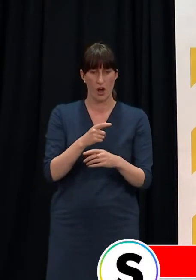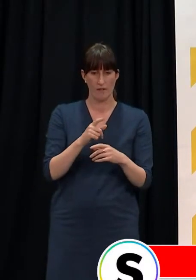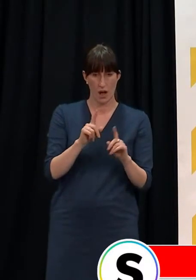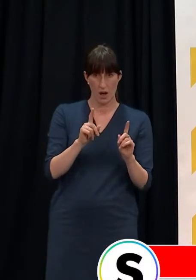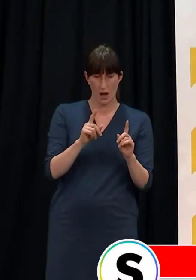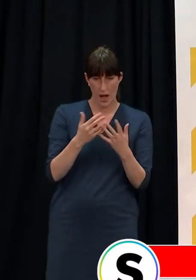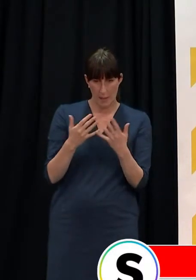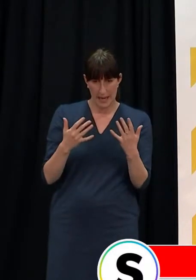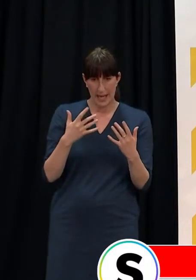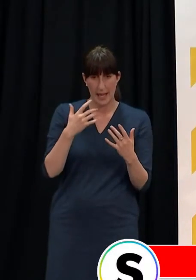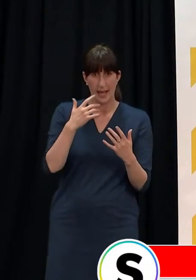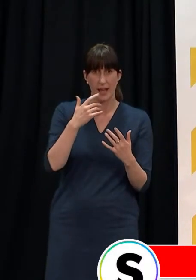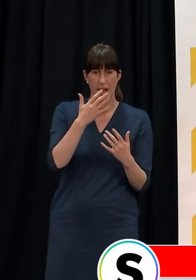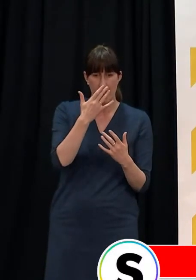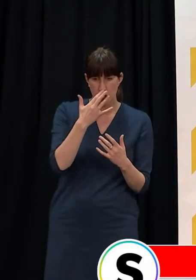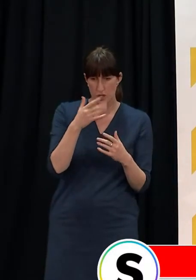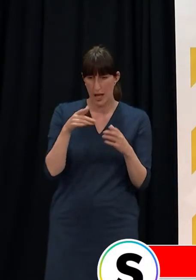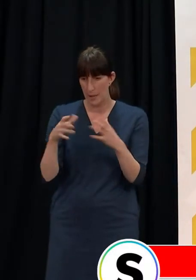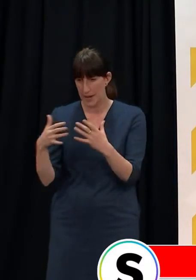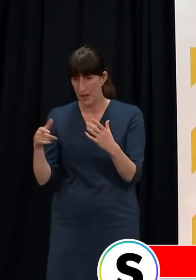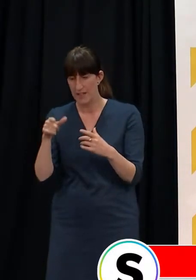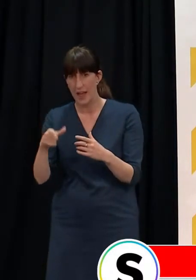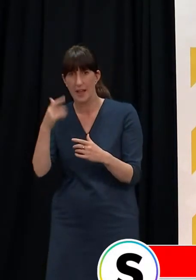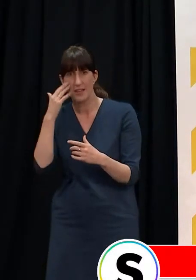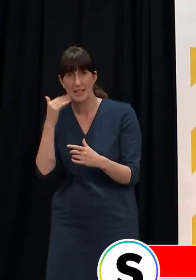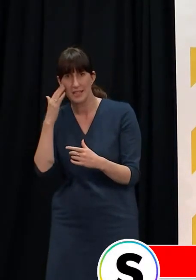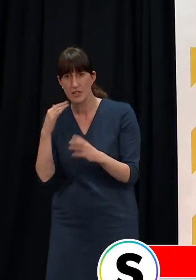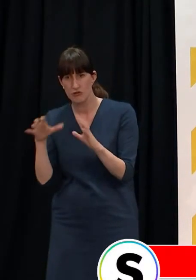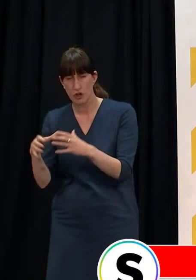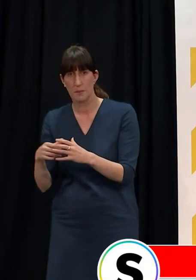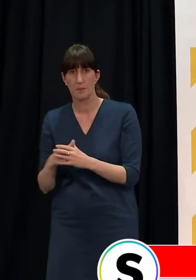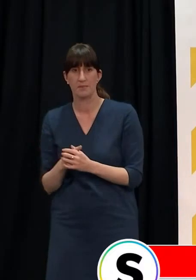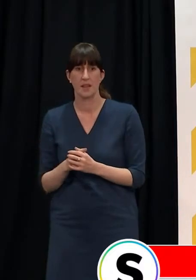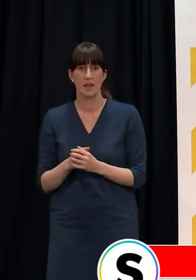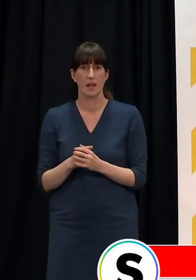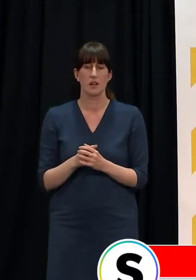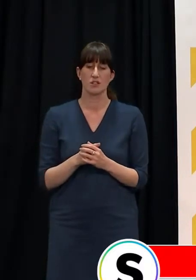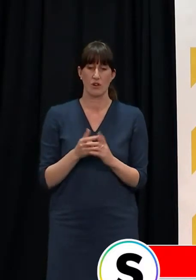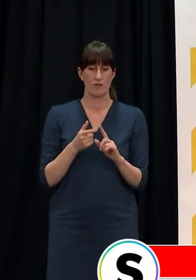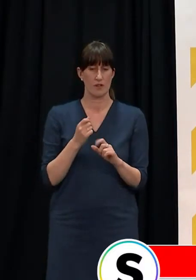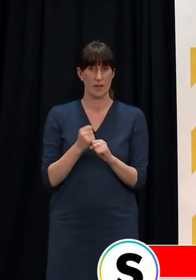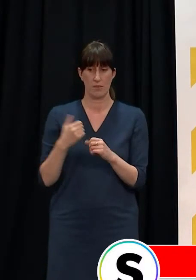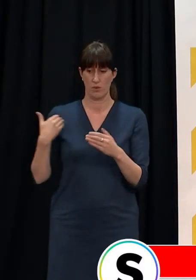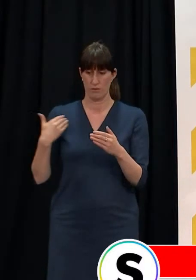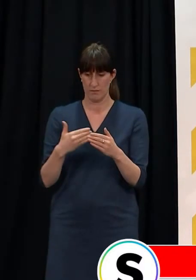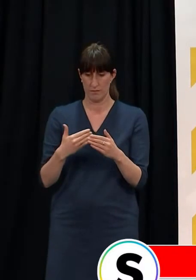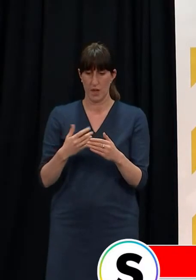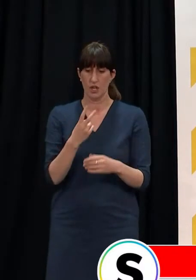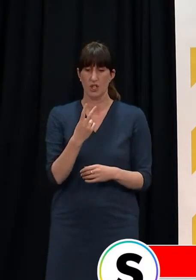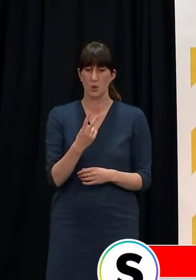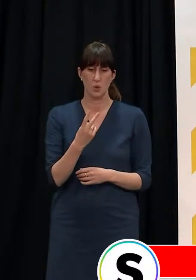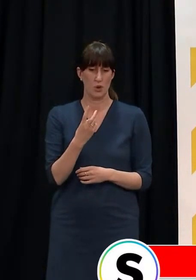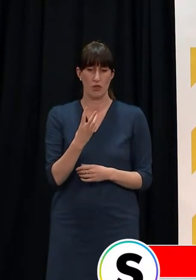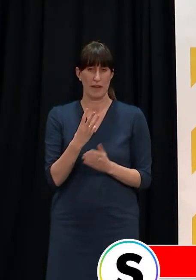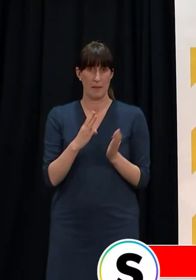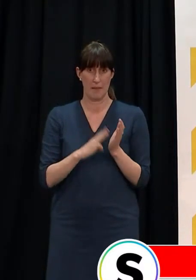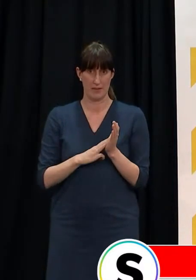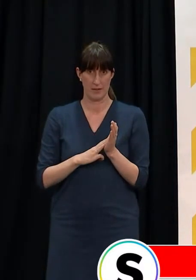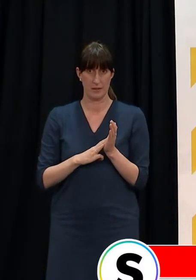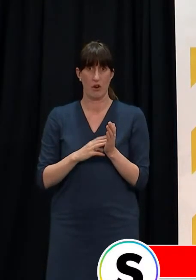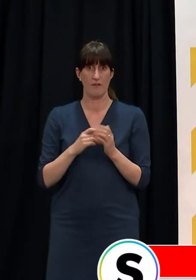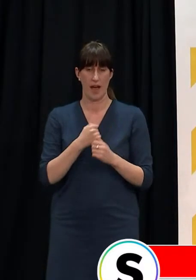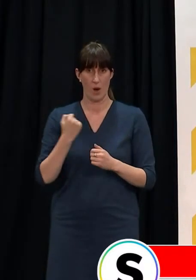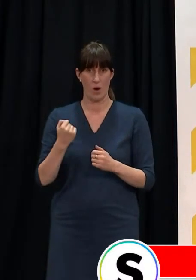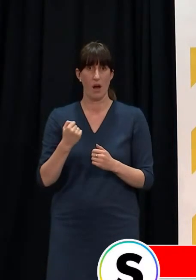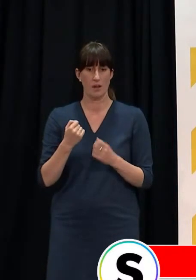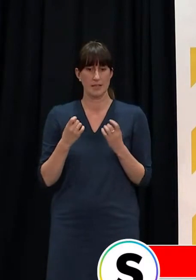and I've asked the team to make all that available on our website, and it shows that for the first 2 or 3 months of the program, in virtually every